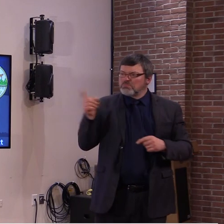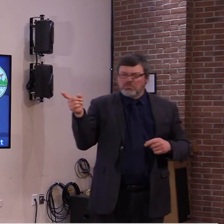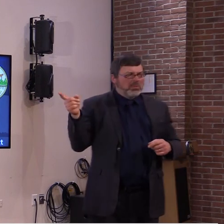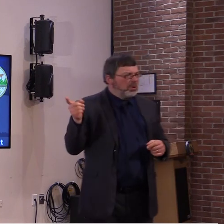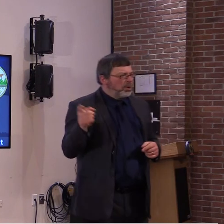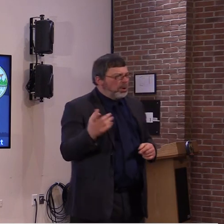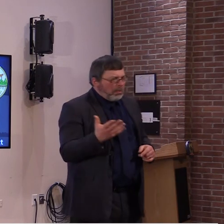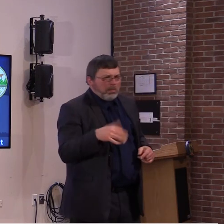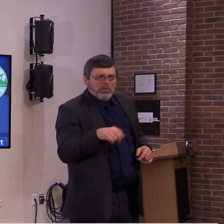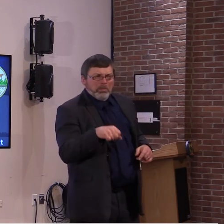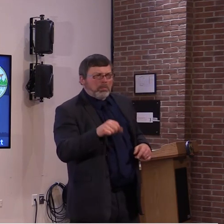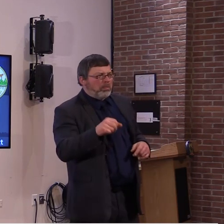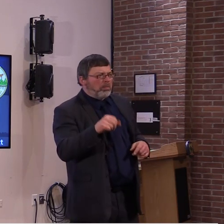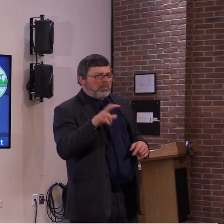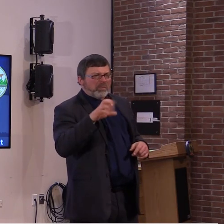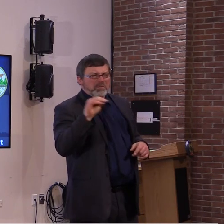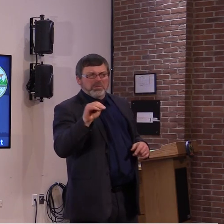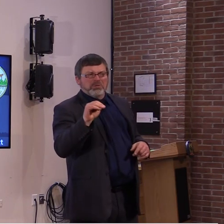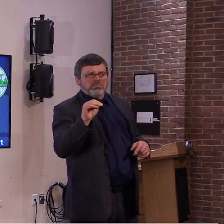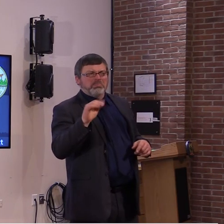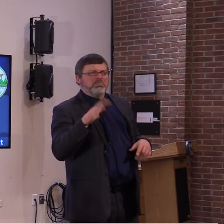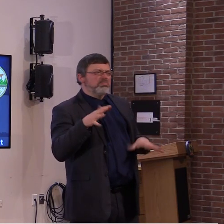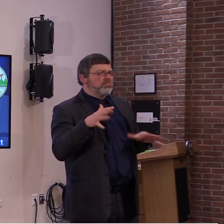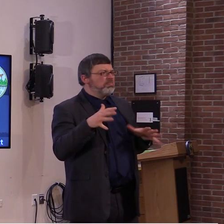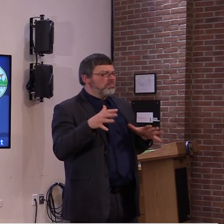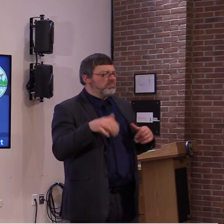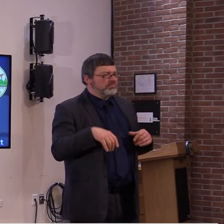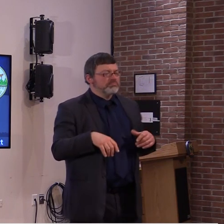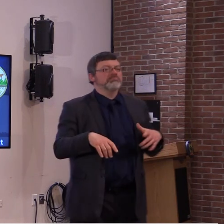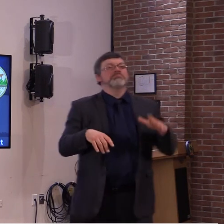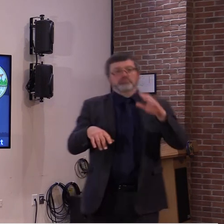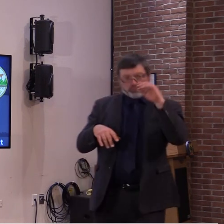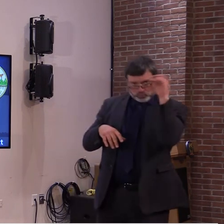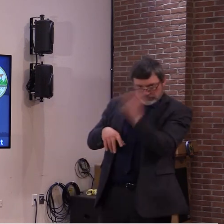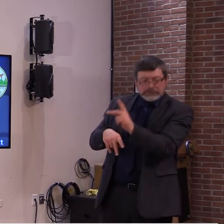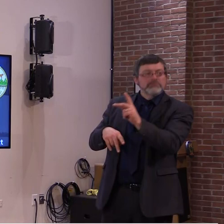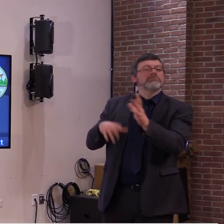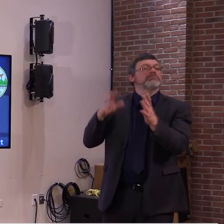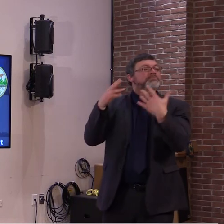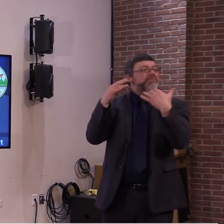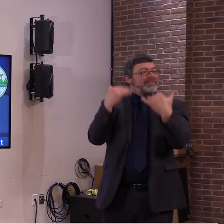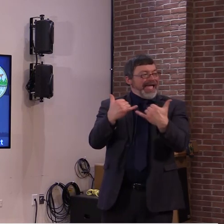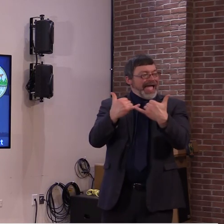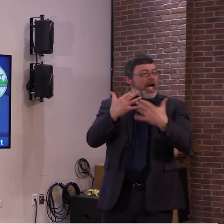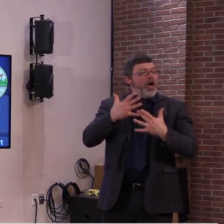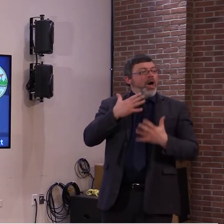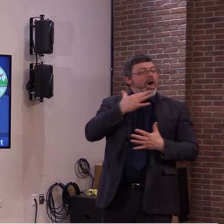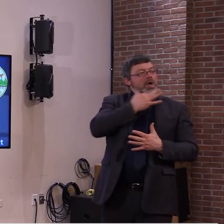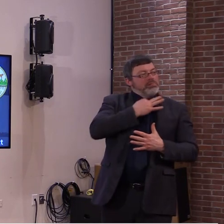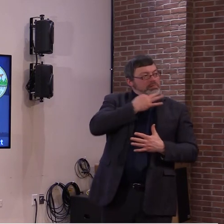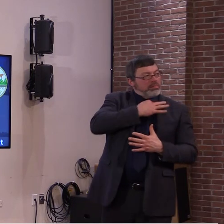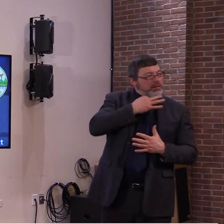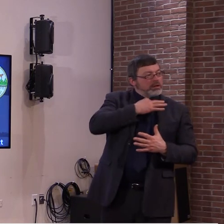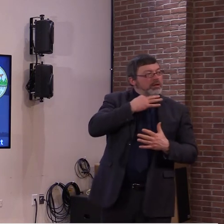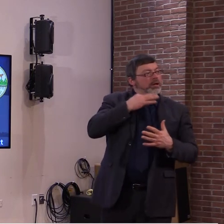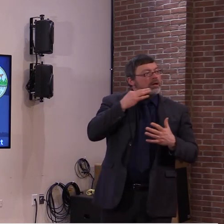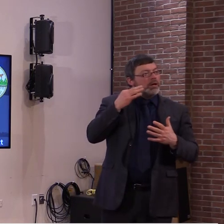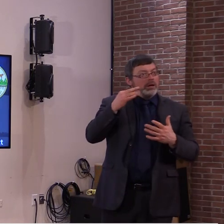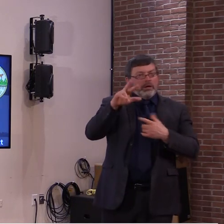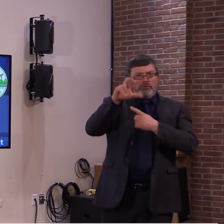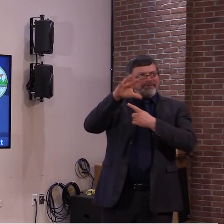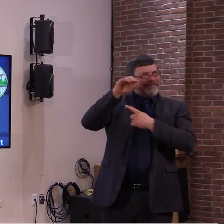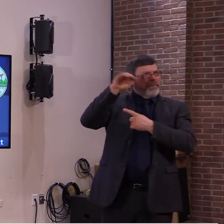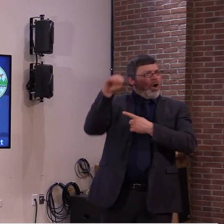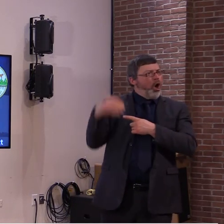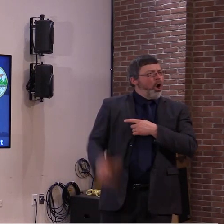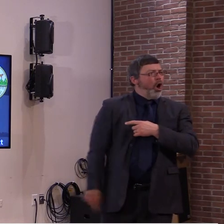wondering what you hope Vermonters will do with that money. Yeah, well, I think they have to determine that on their